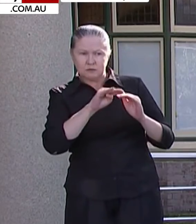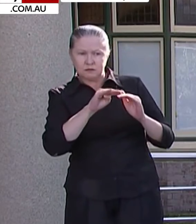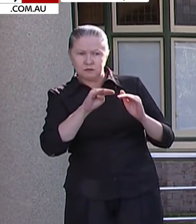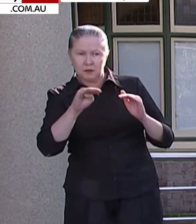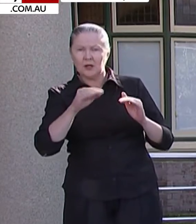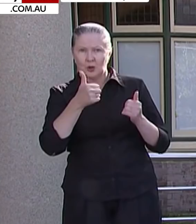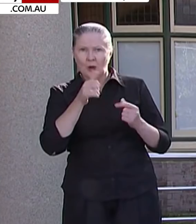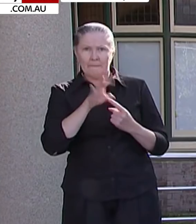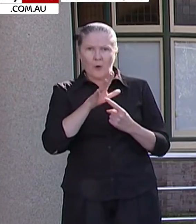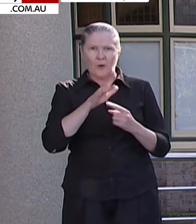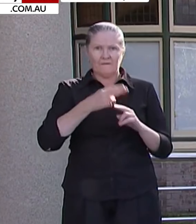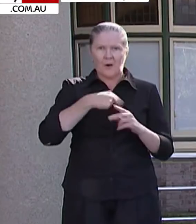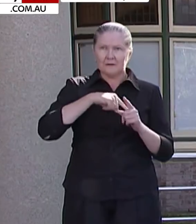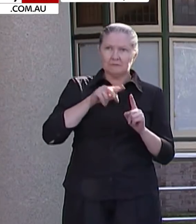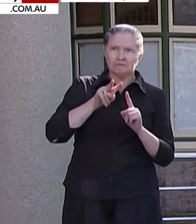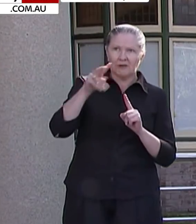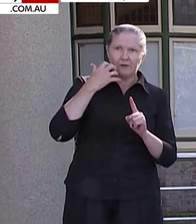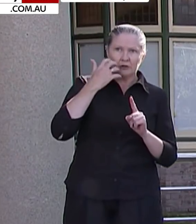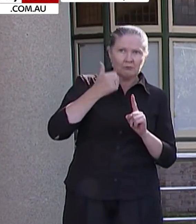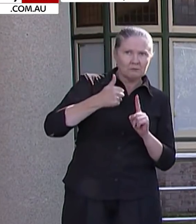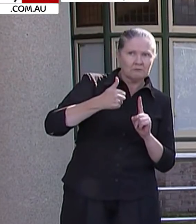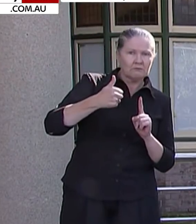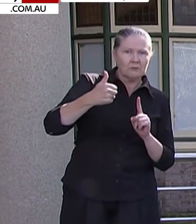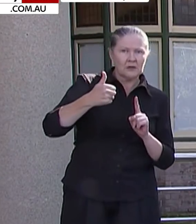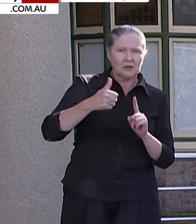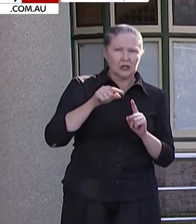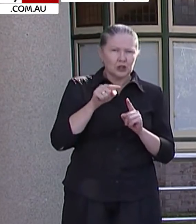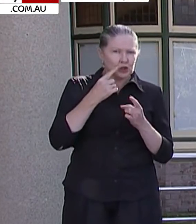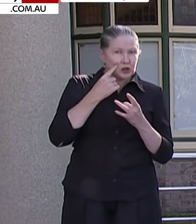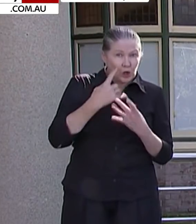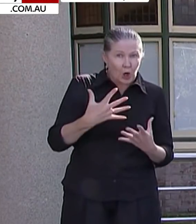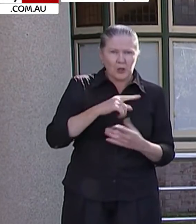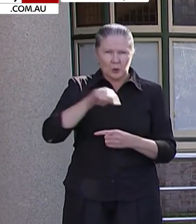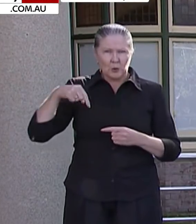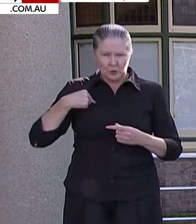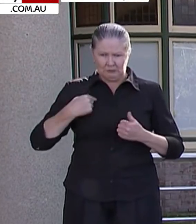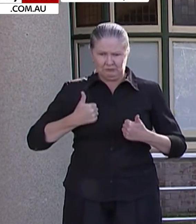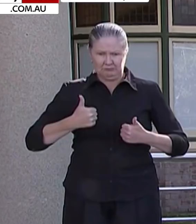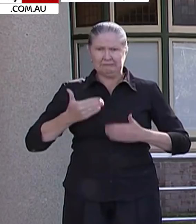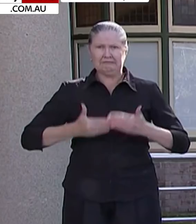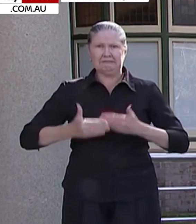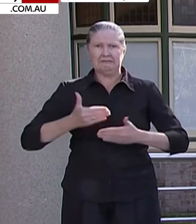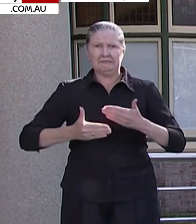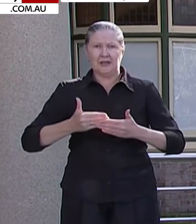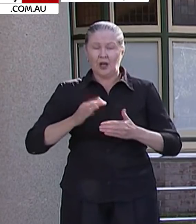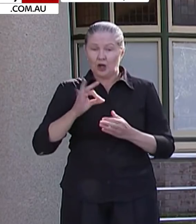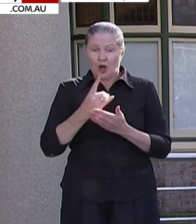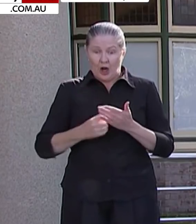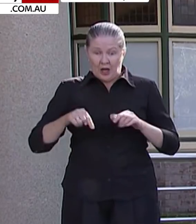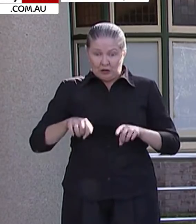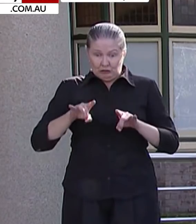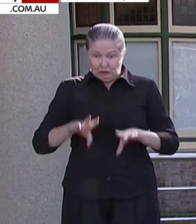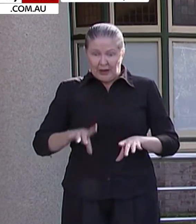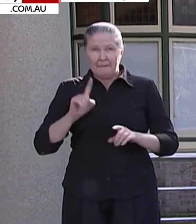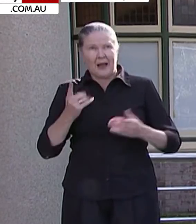the future. All of this is an indication that we are making real progress, not just here in Australia, but on a